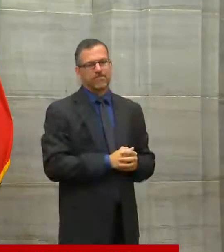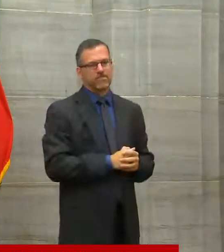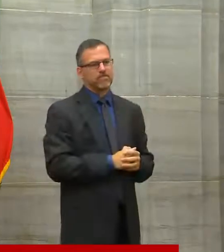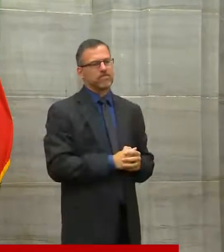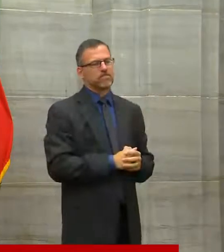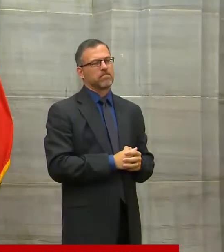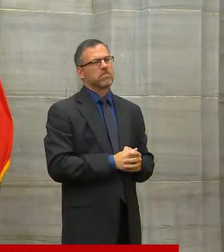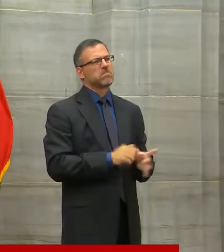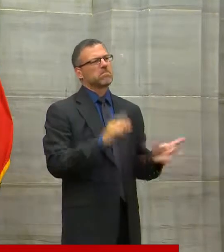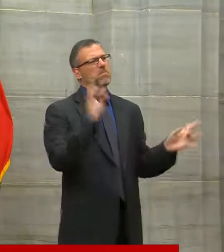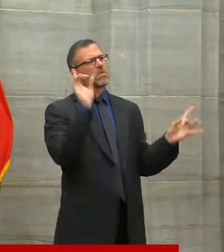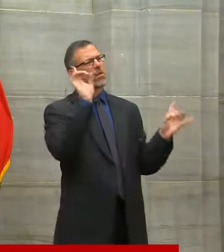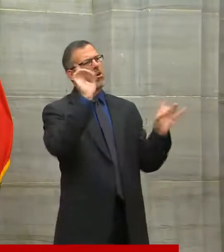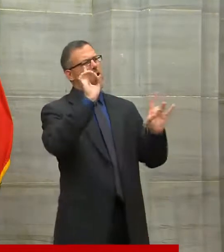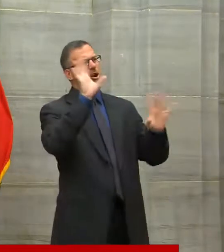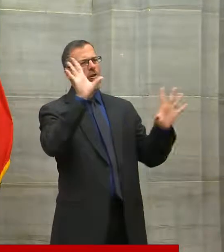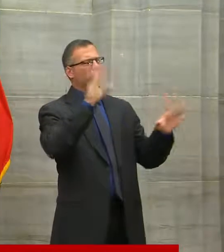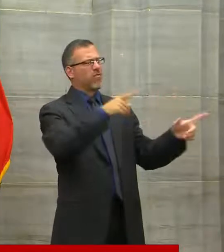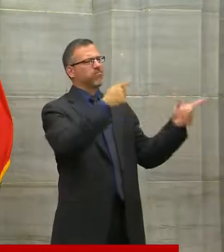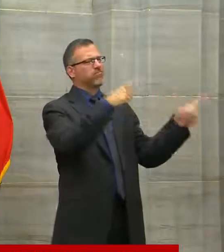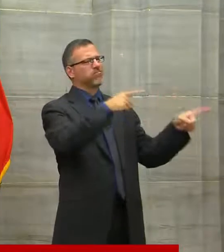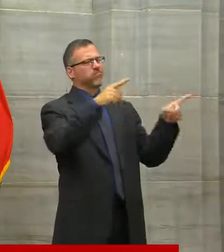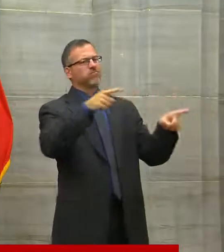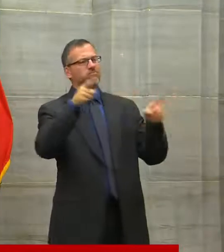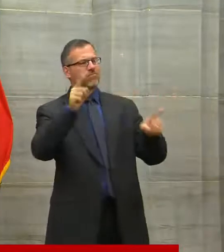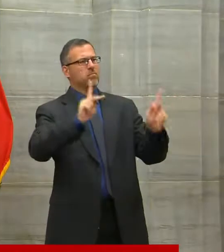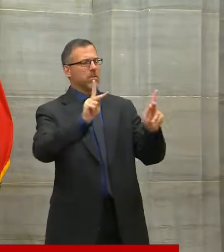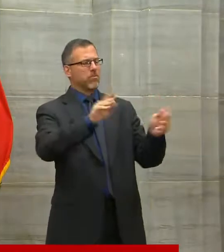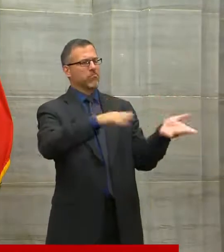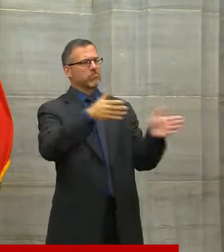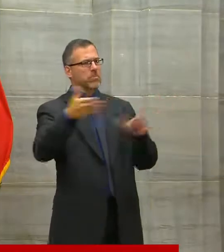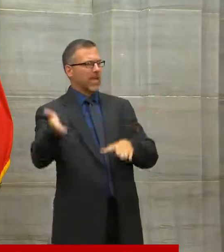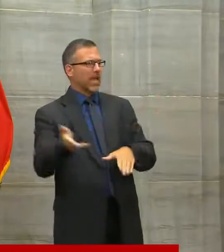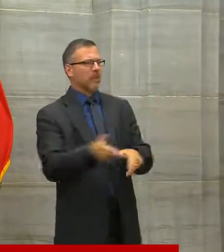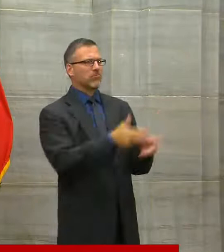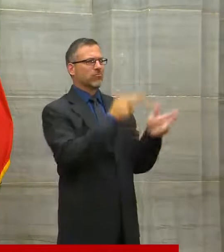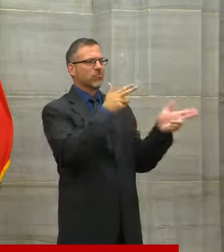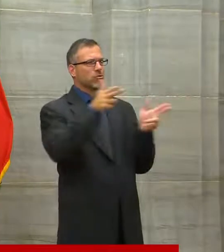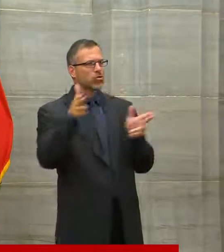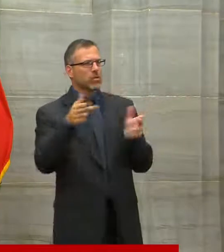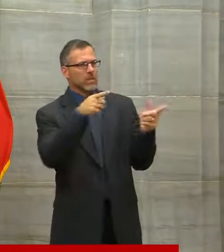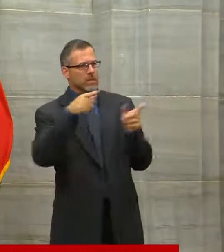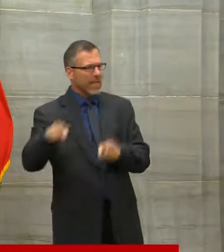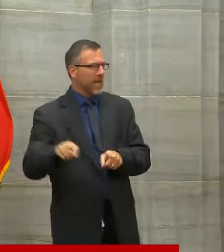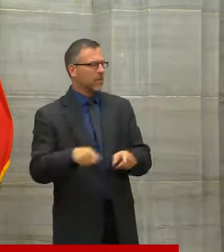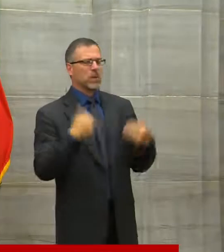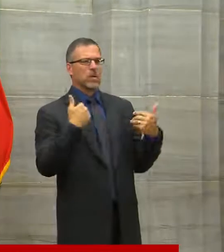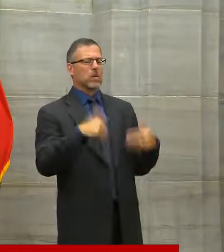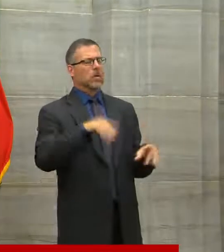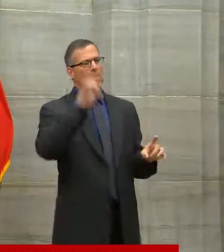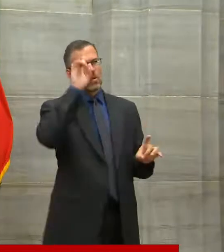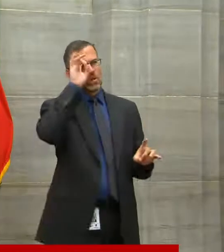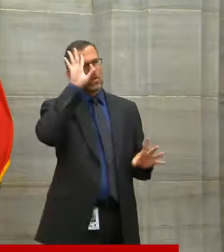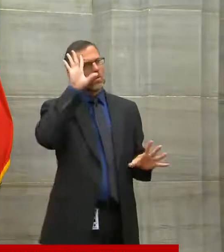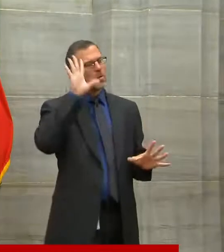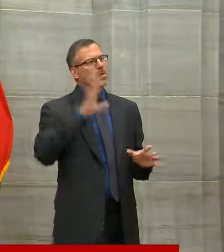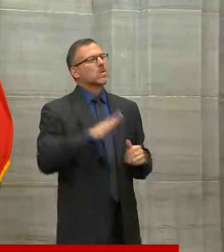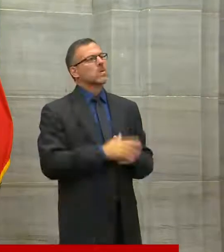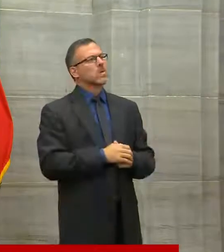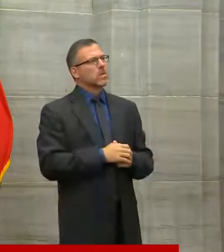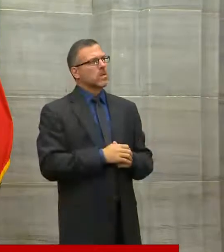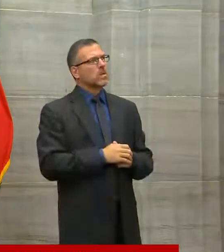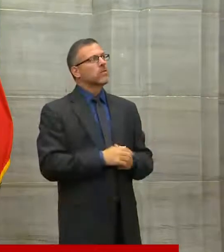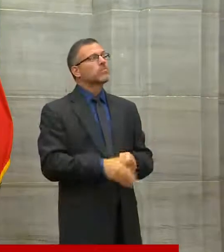Tragic, preventable events across this country have caused all of us to confront the difference between law